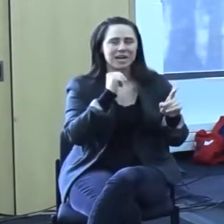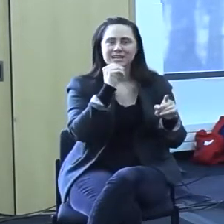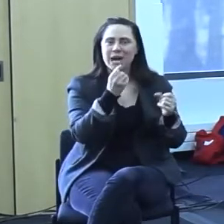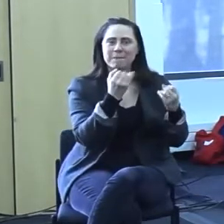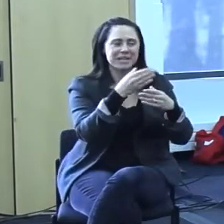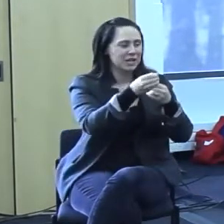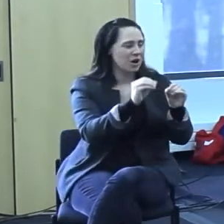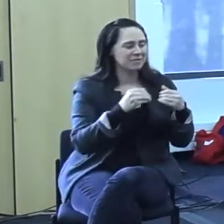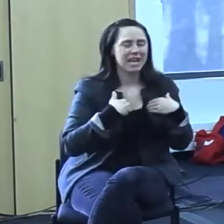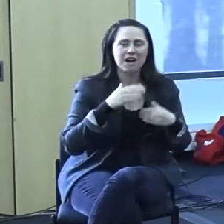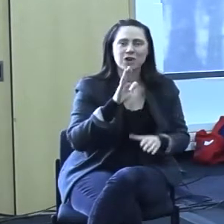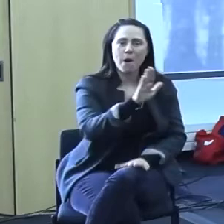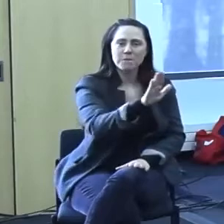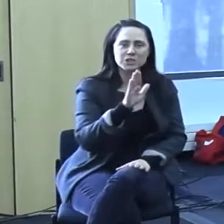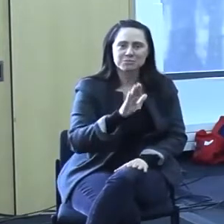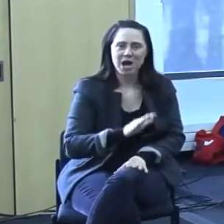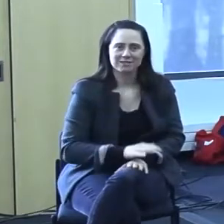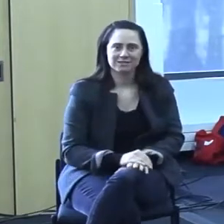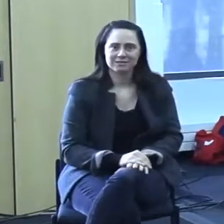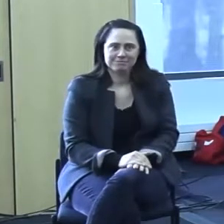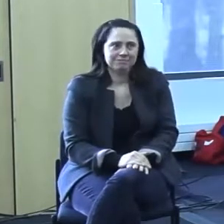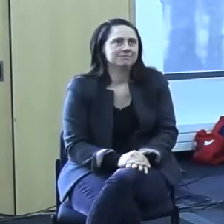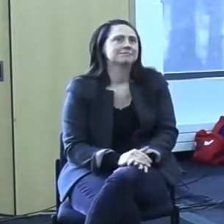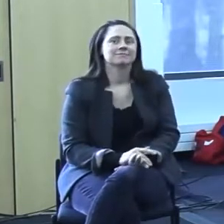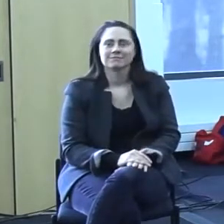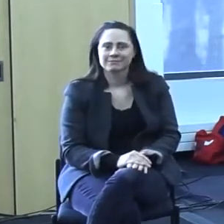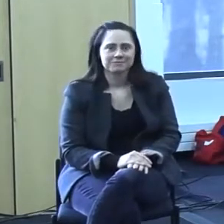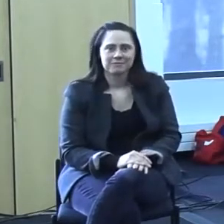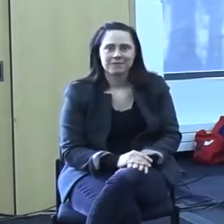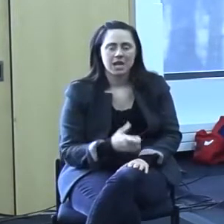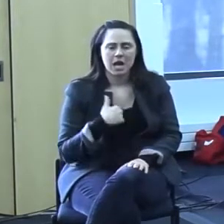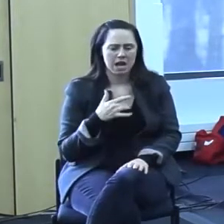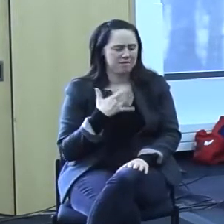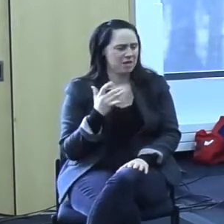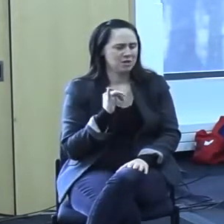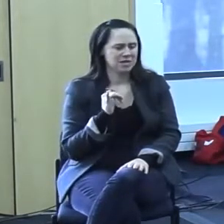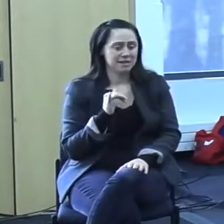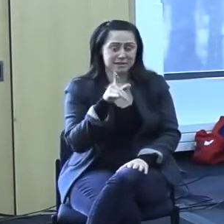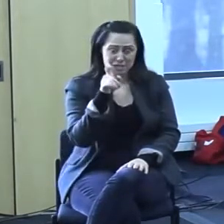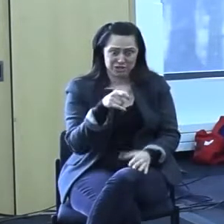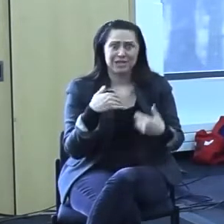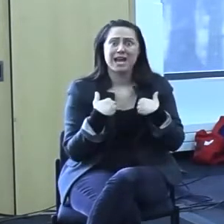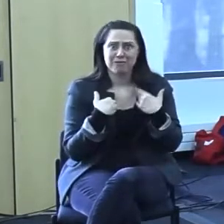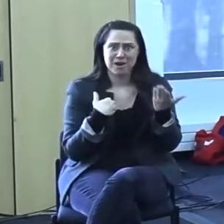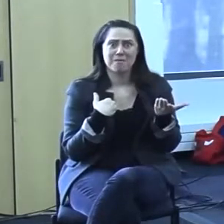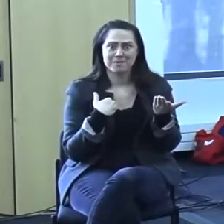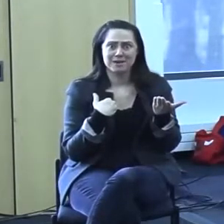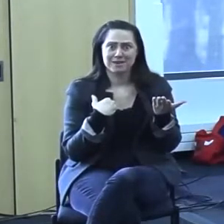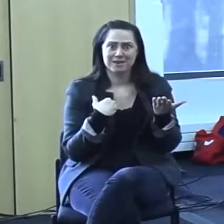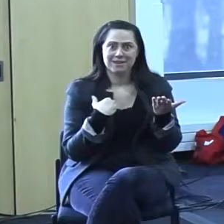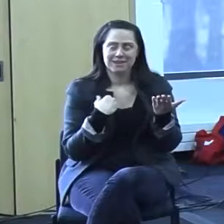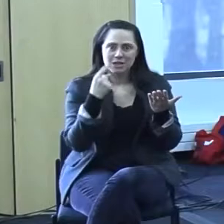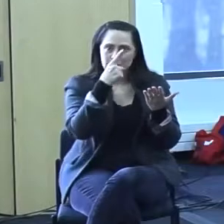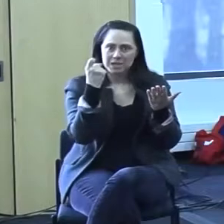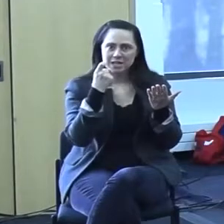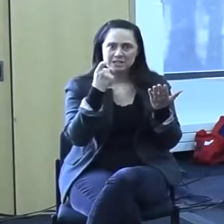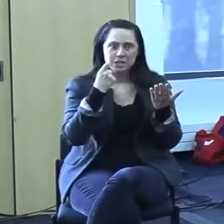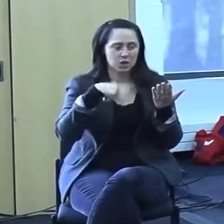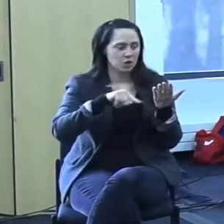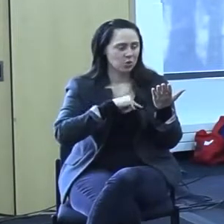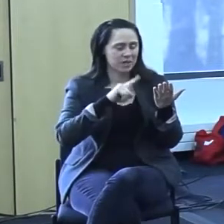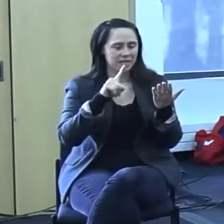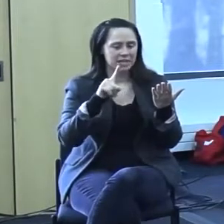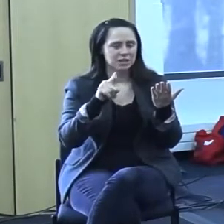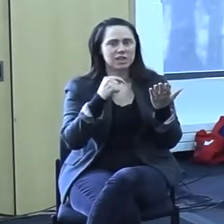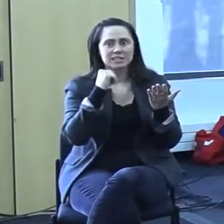many offices has those push buttons. And I feel like they should have those push buttons because we just don't go